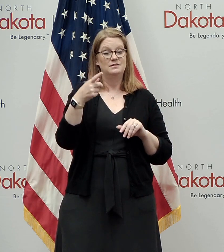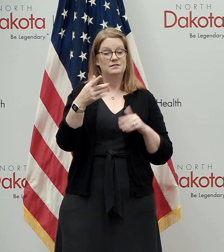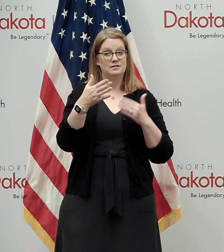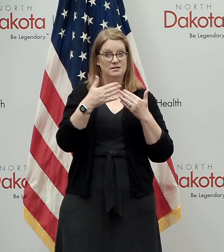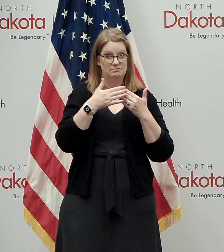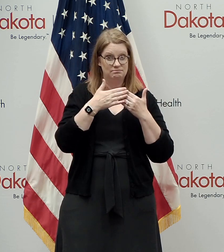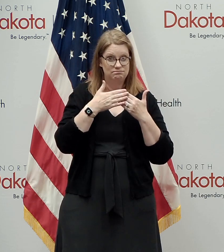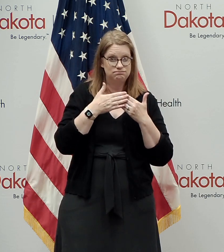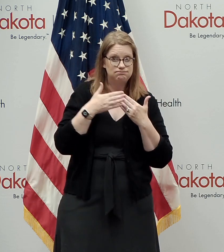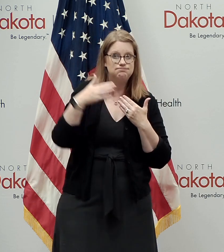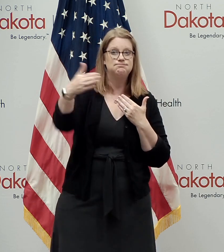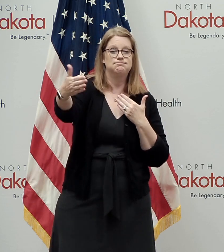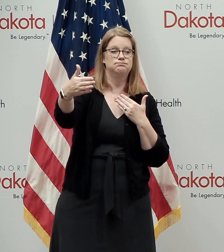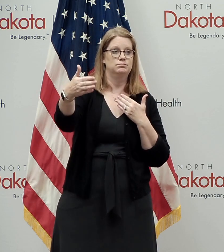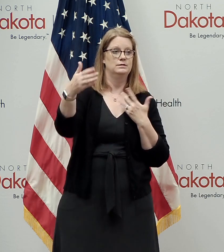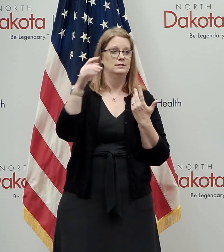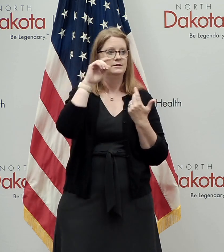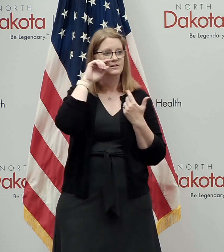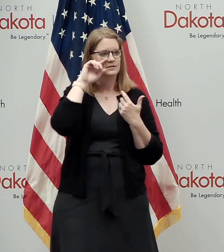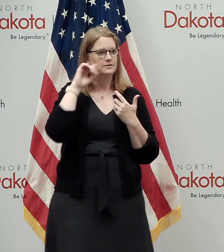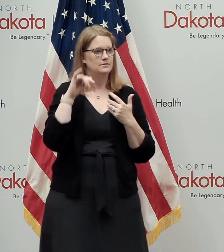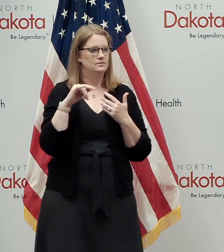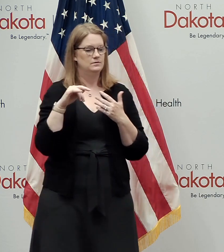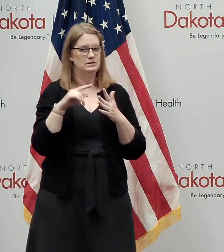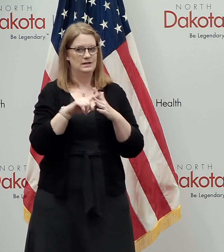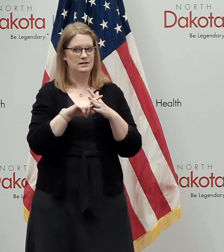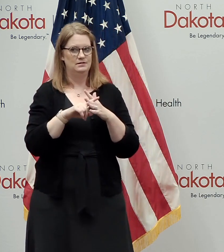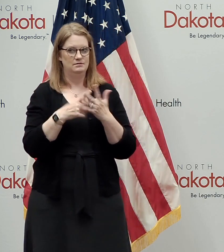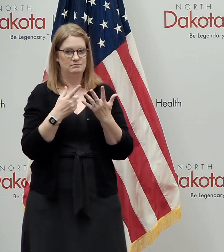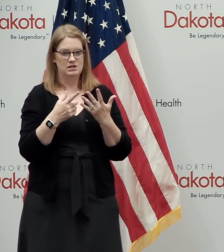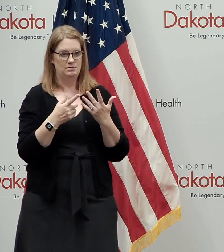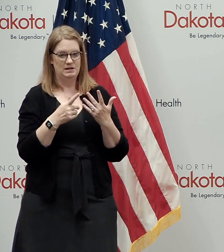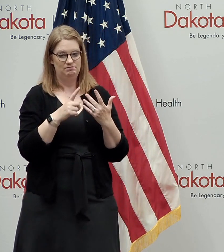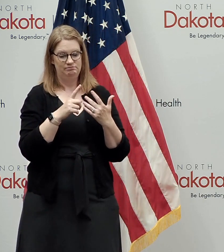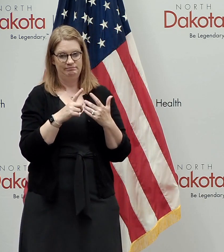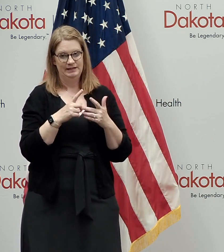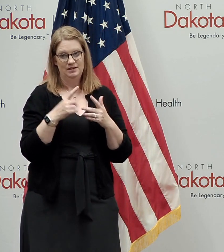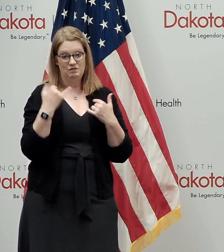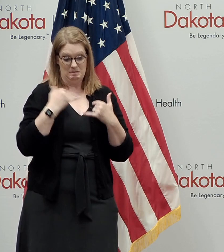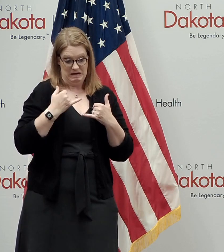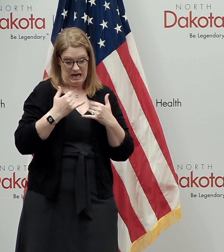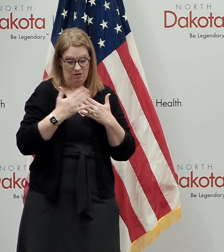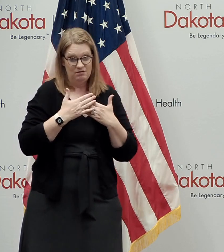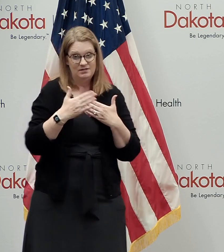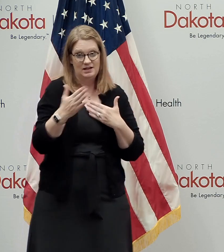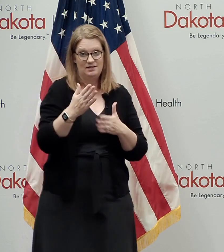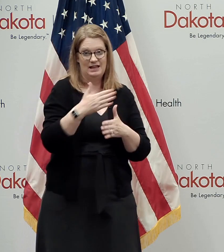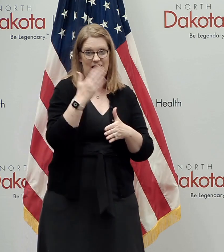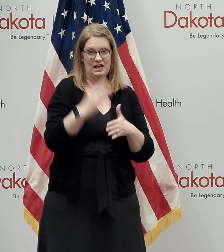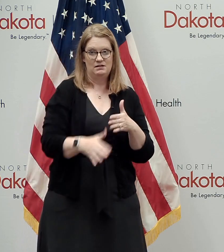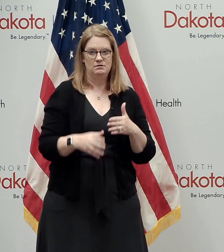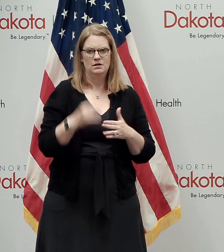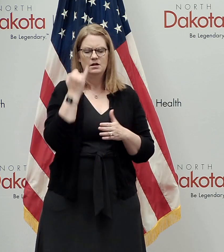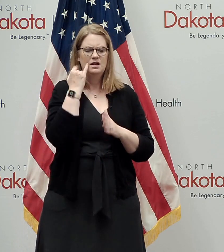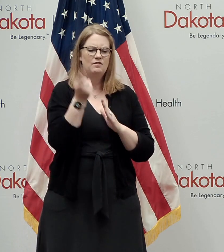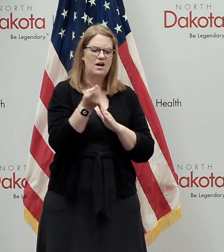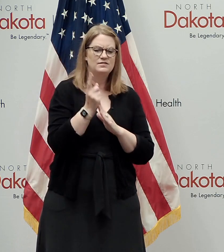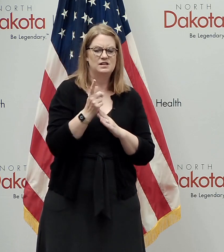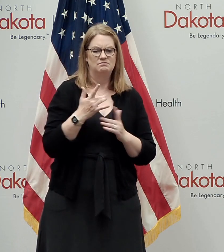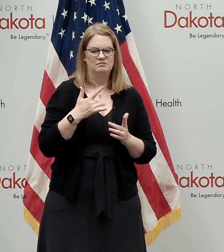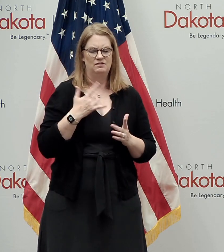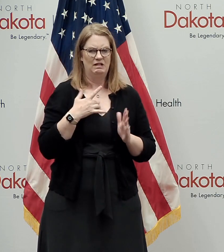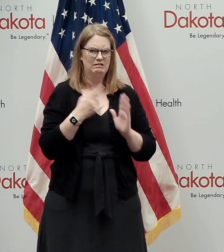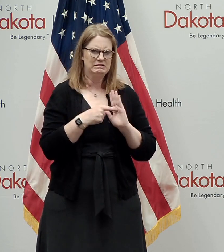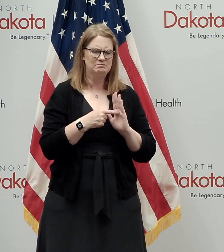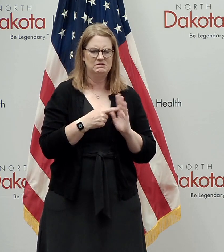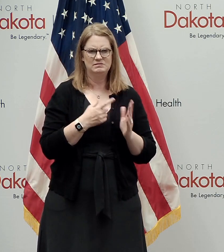on right up to when they begin to arrive. And so if they have some reasons, like they're starting to have some symptoms and they're not feeling that well,